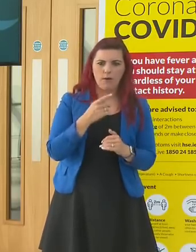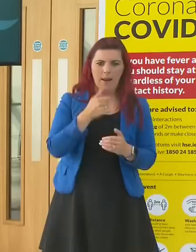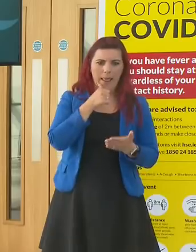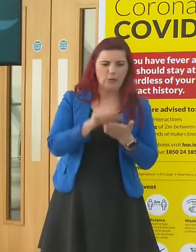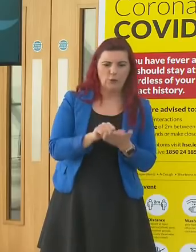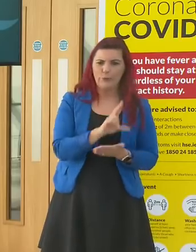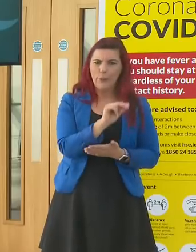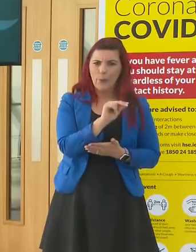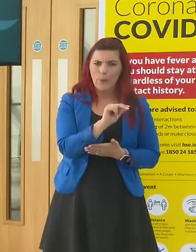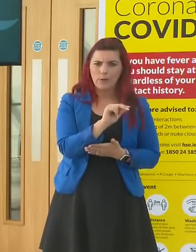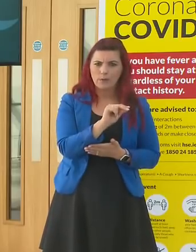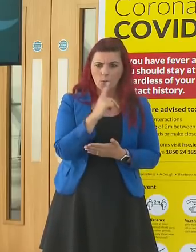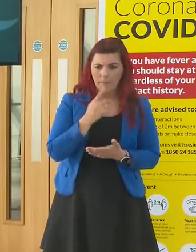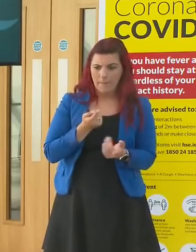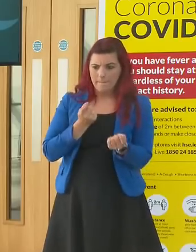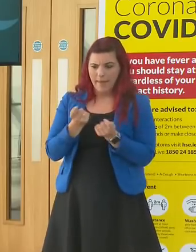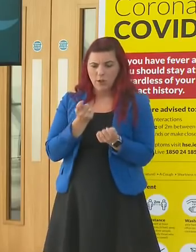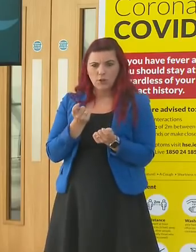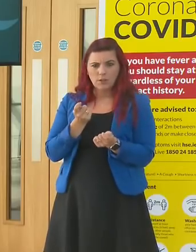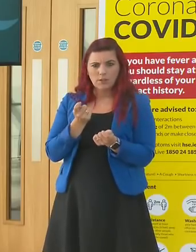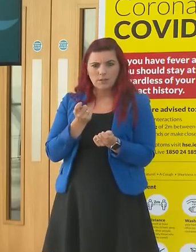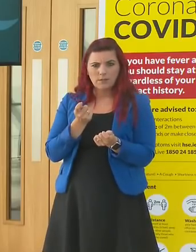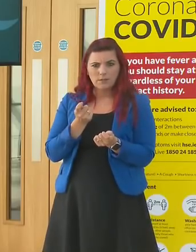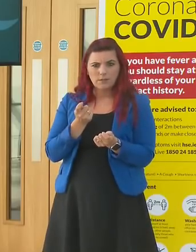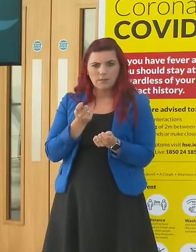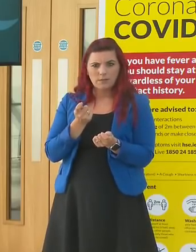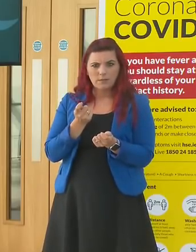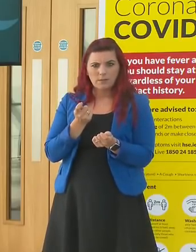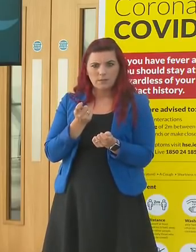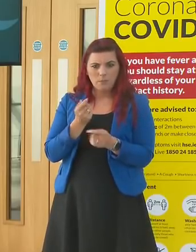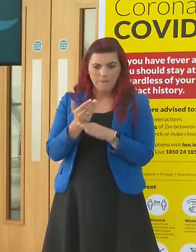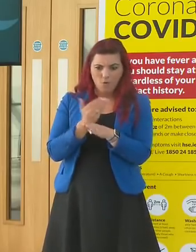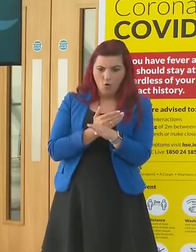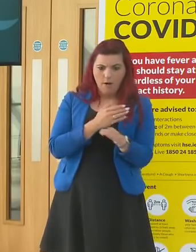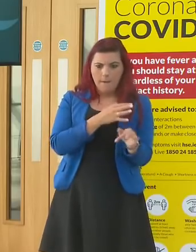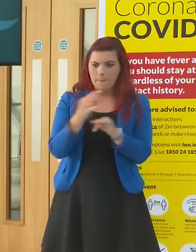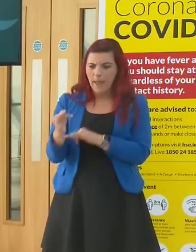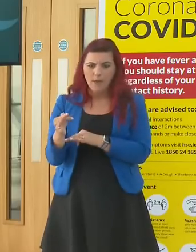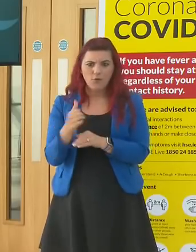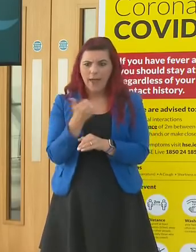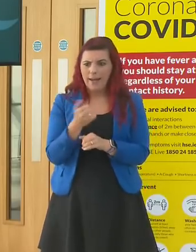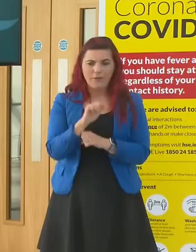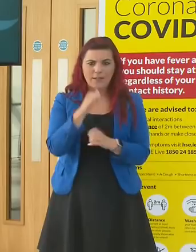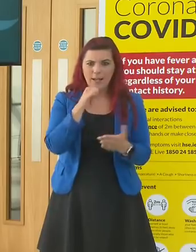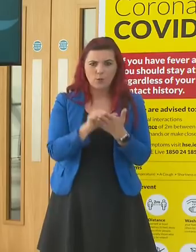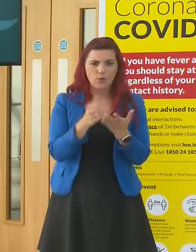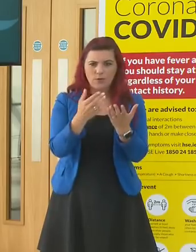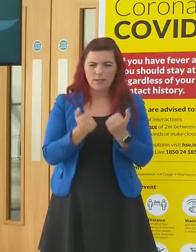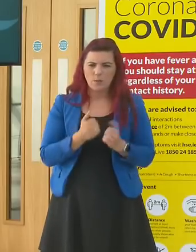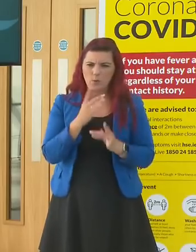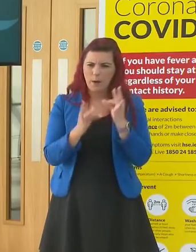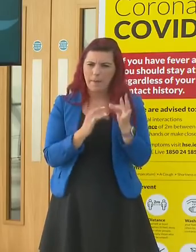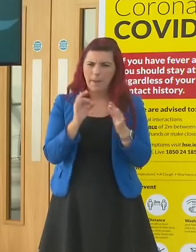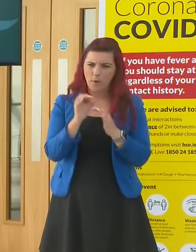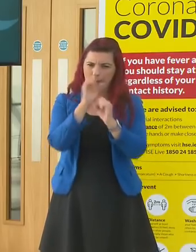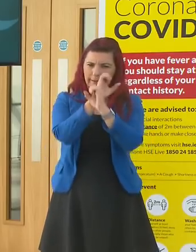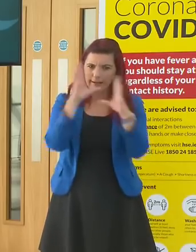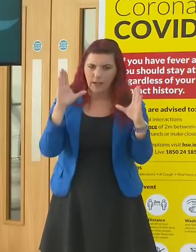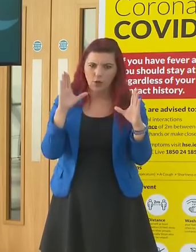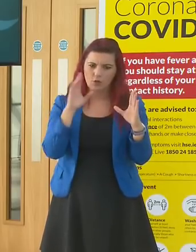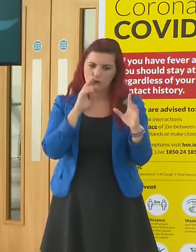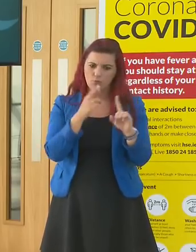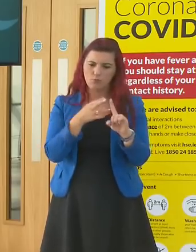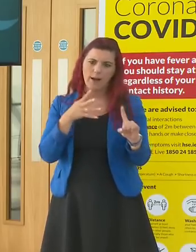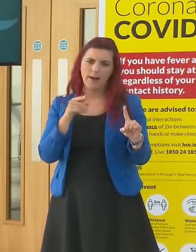correspondence. We've been managing it well before we received correspondence and well after we received correspondence. And I just want to make that point simply to